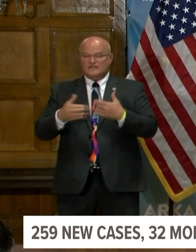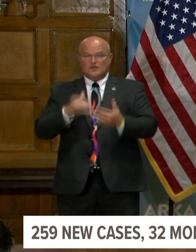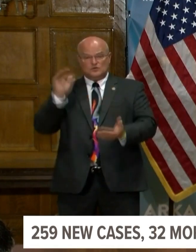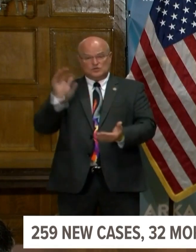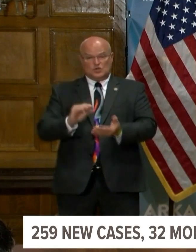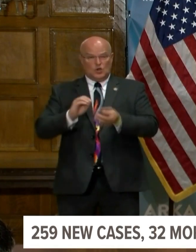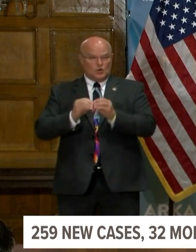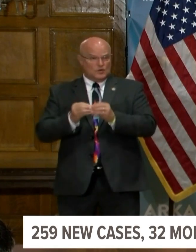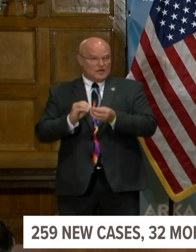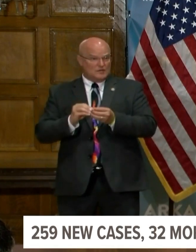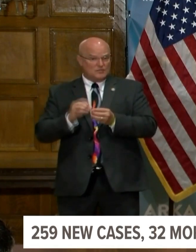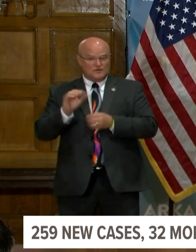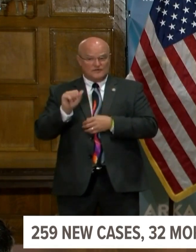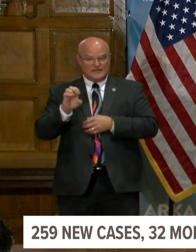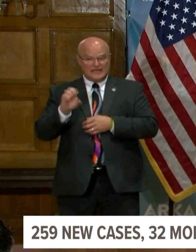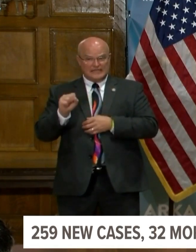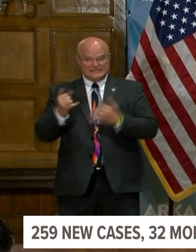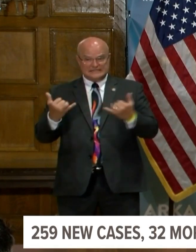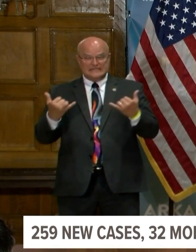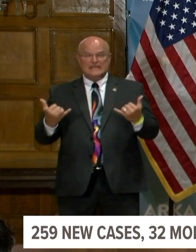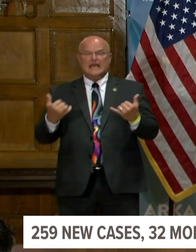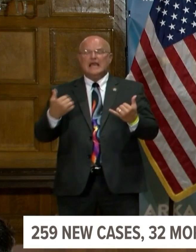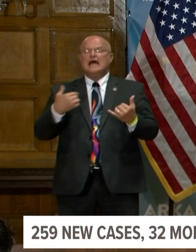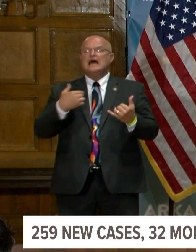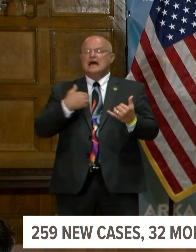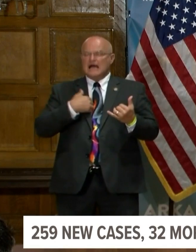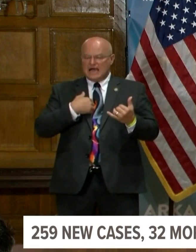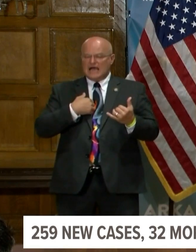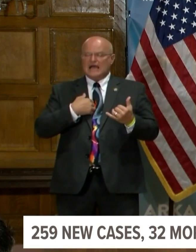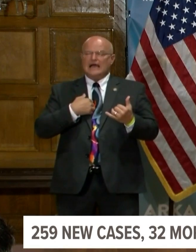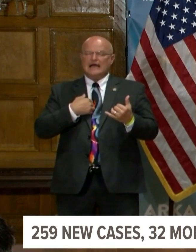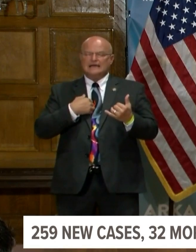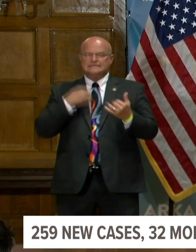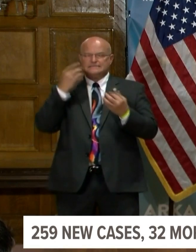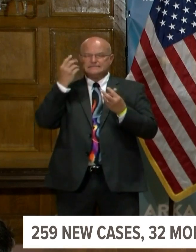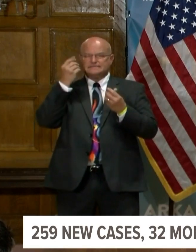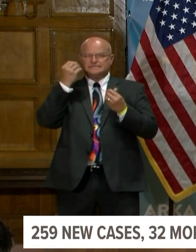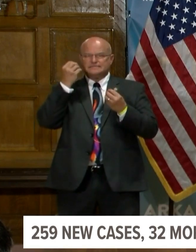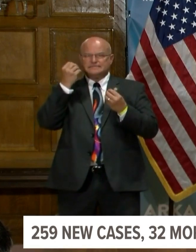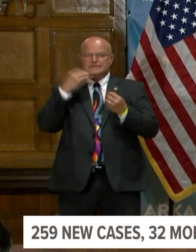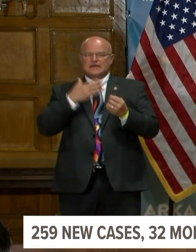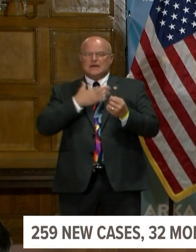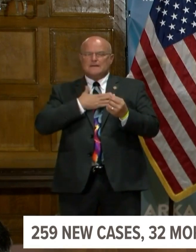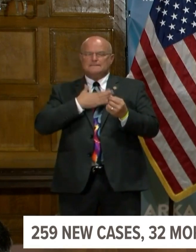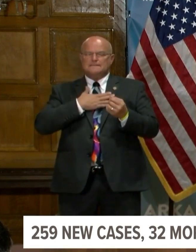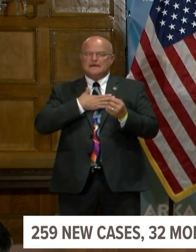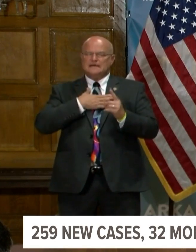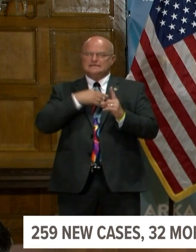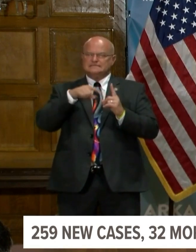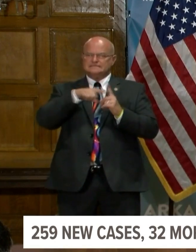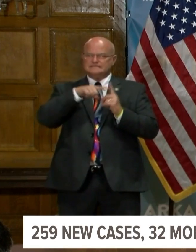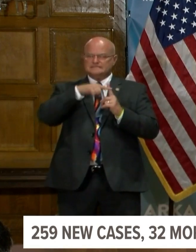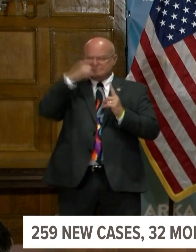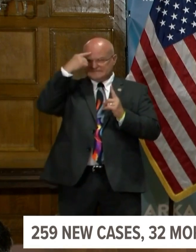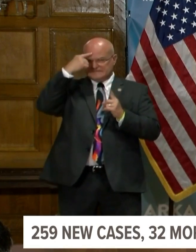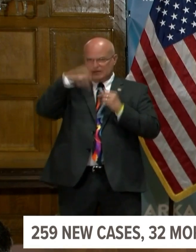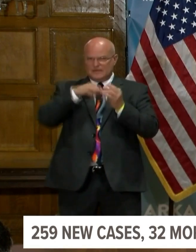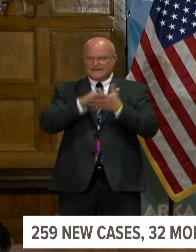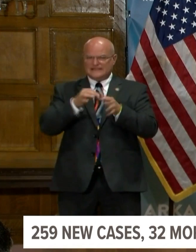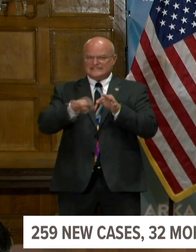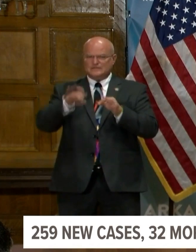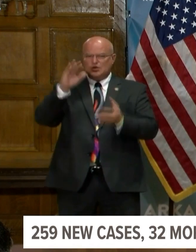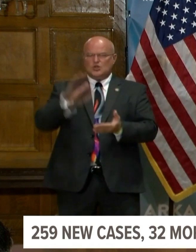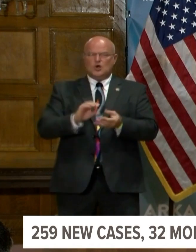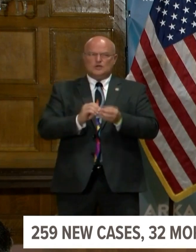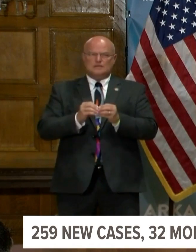low number of cases today, I'm tempering my enthusiasm and optimism about that simple